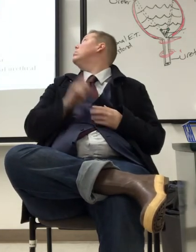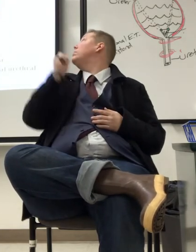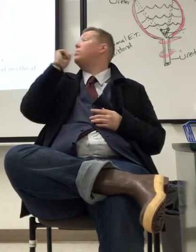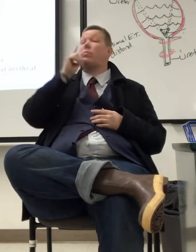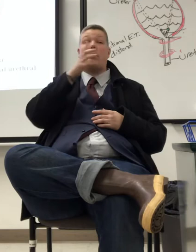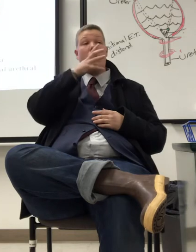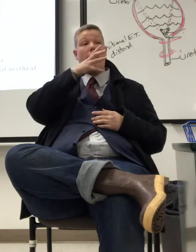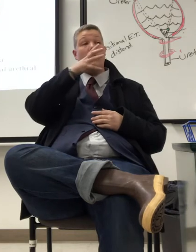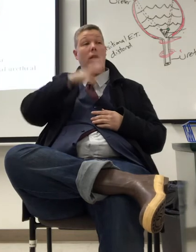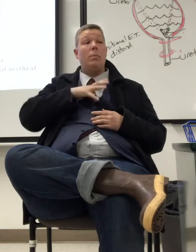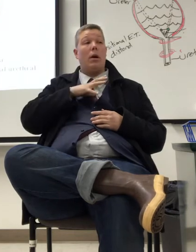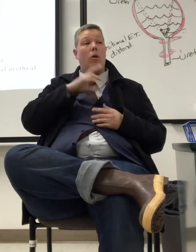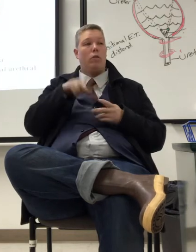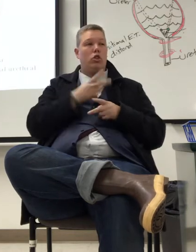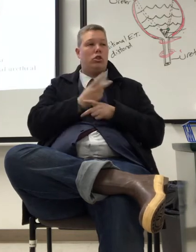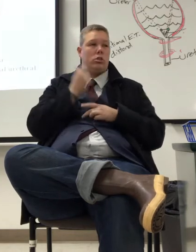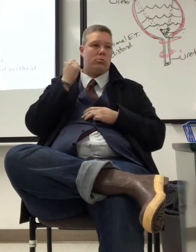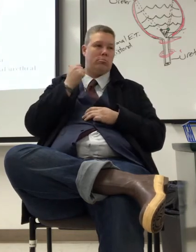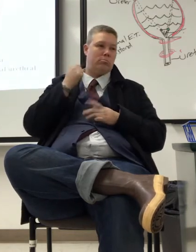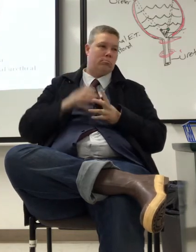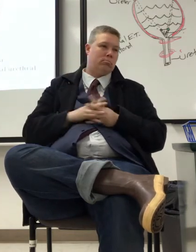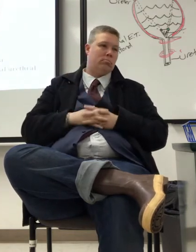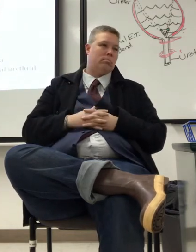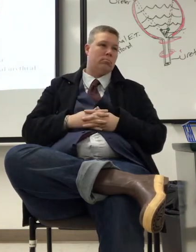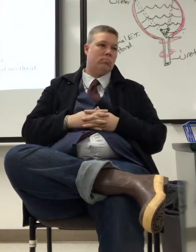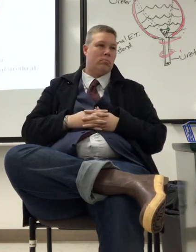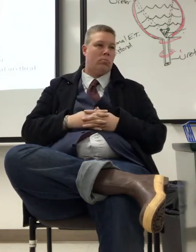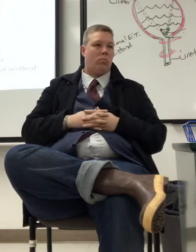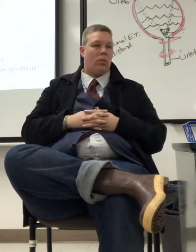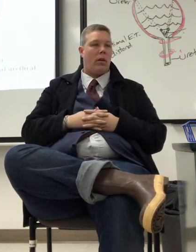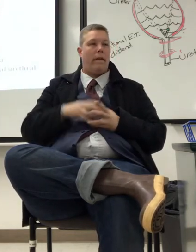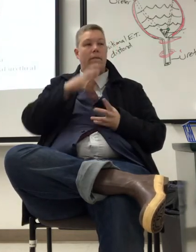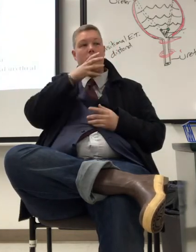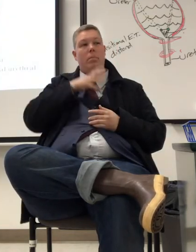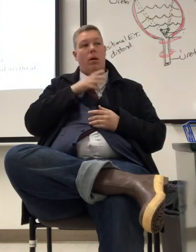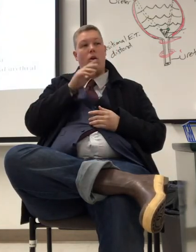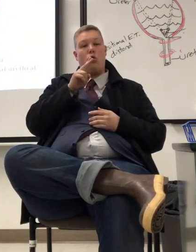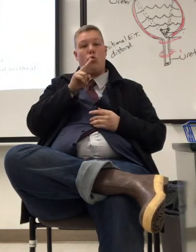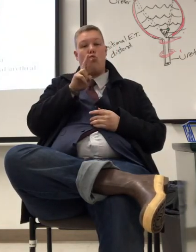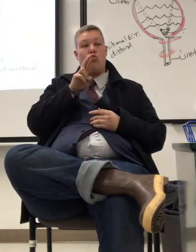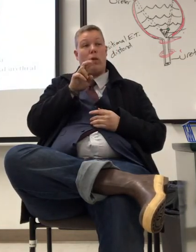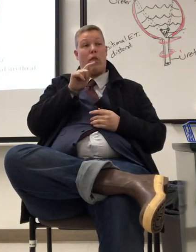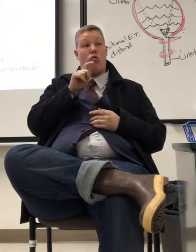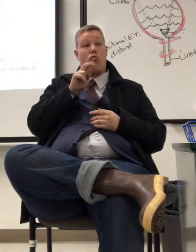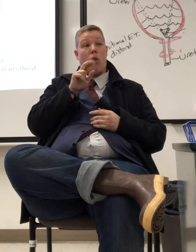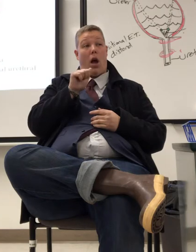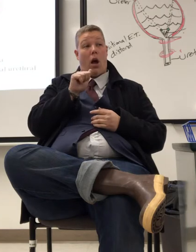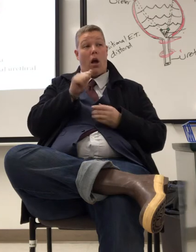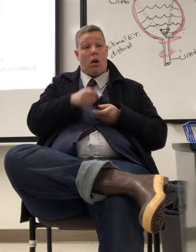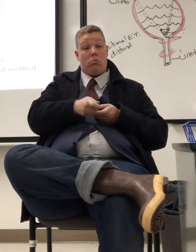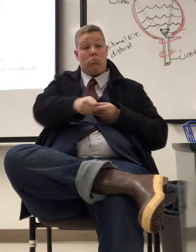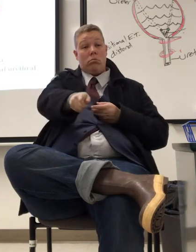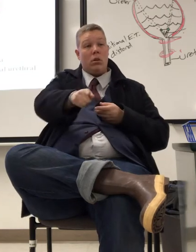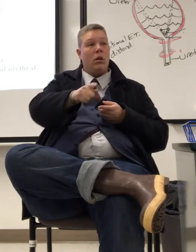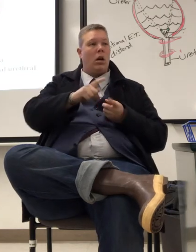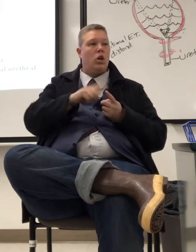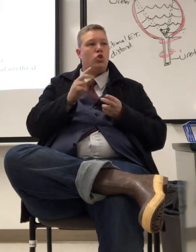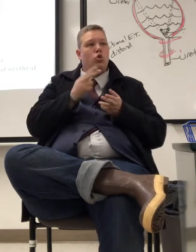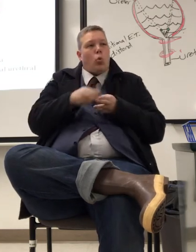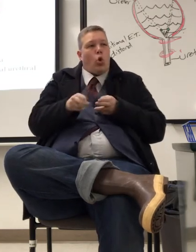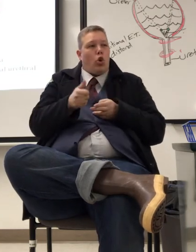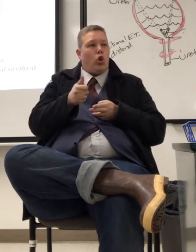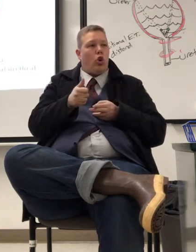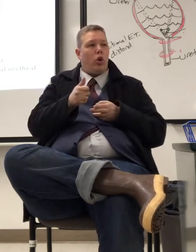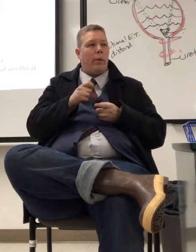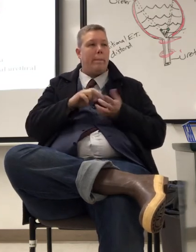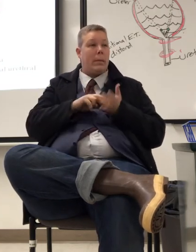ureter, bladder, urethra. The female urethra is shorter in length, which makes the female urinary